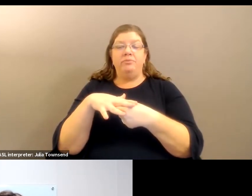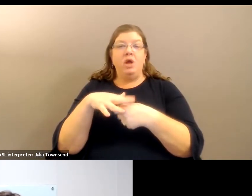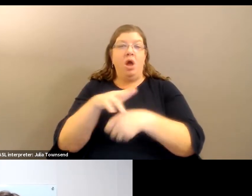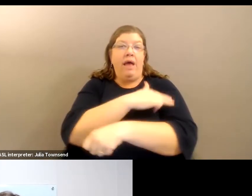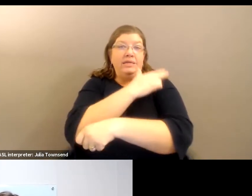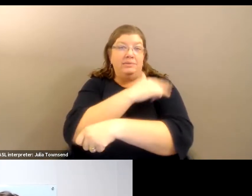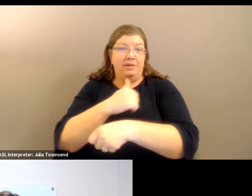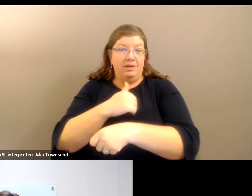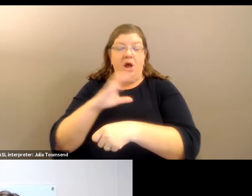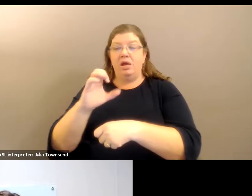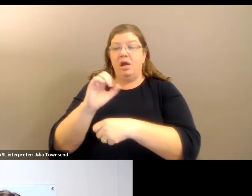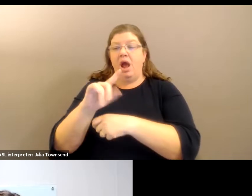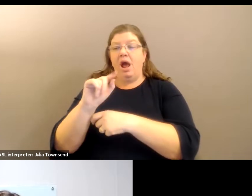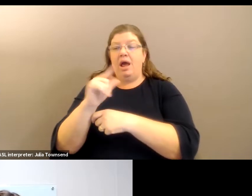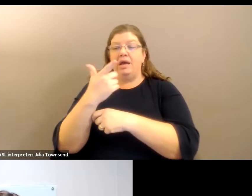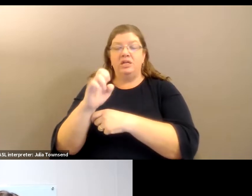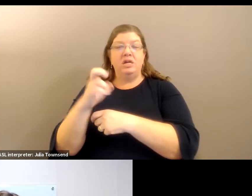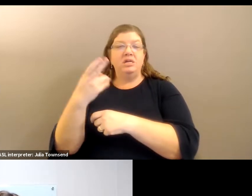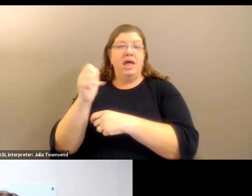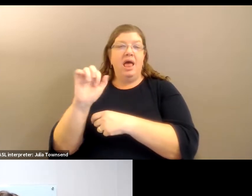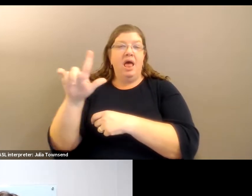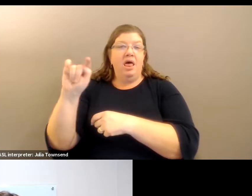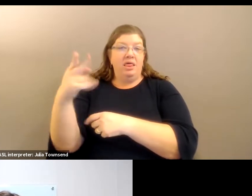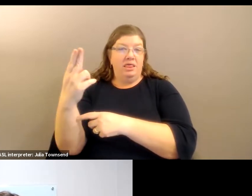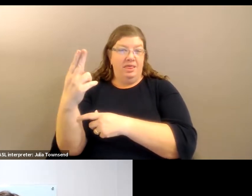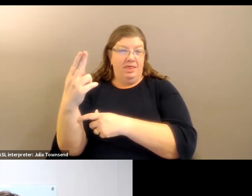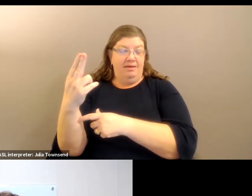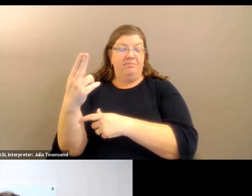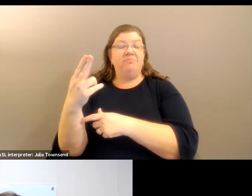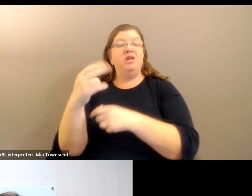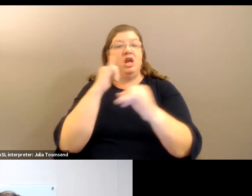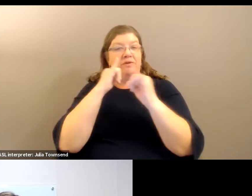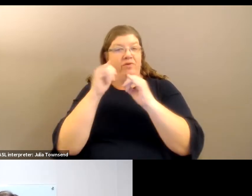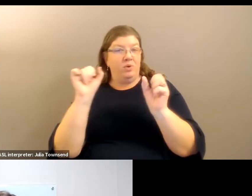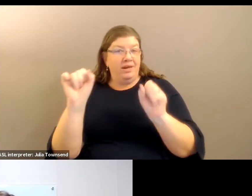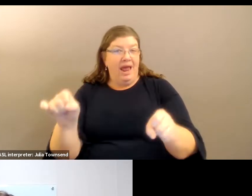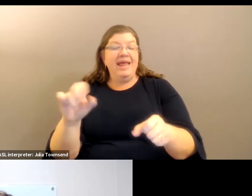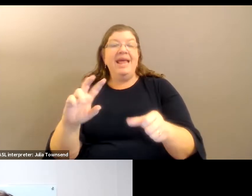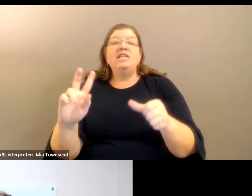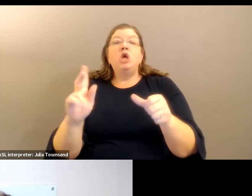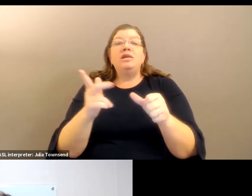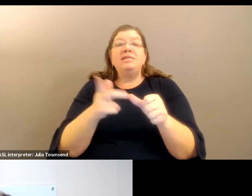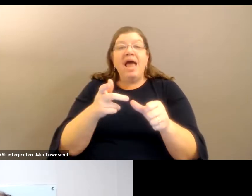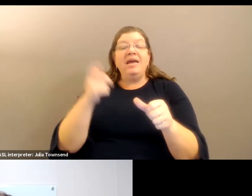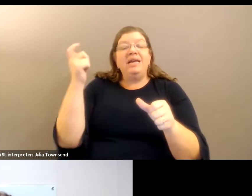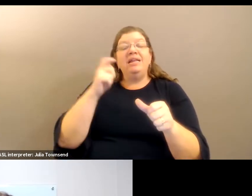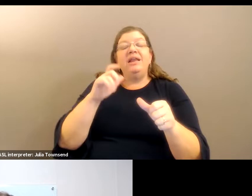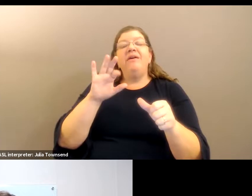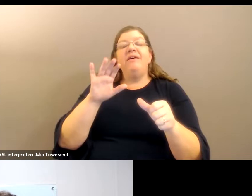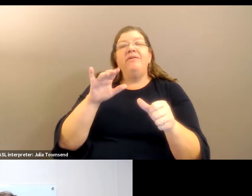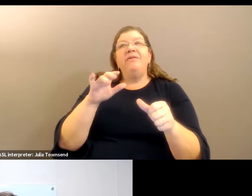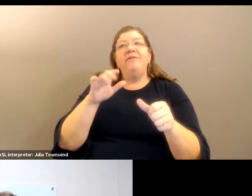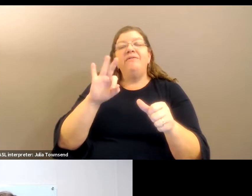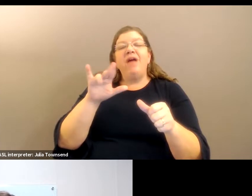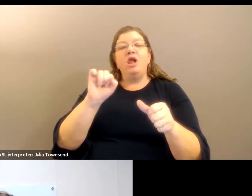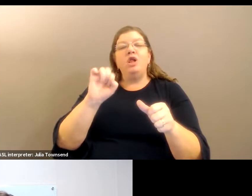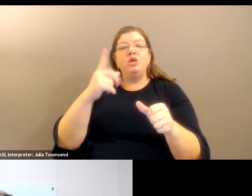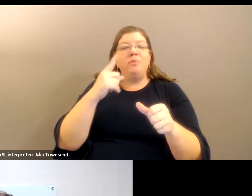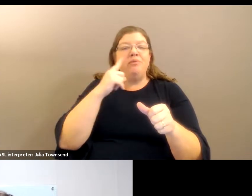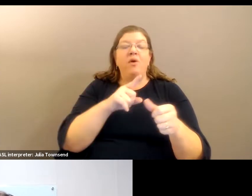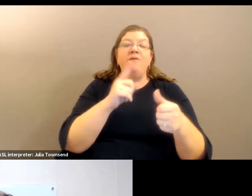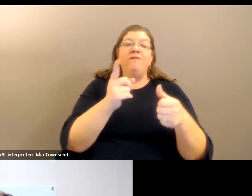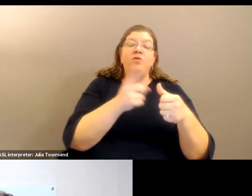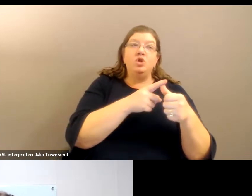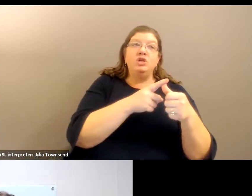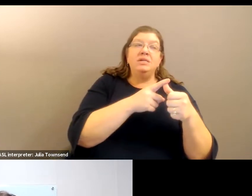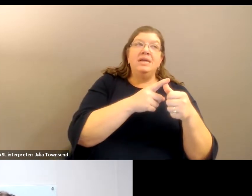hospital, Cottage Health. And again, this is our second fellowship for Peak. We launched the Peak Fellowship for Education in